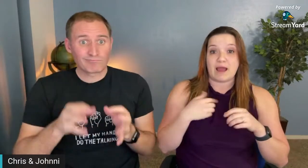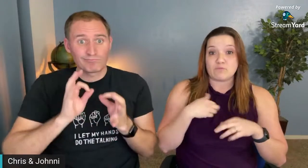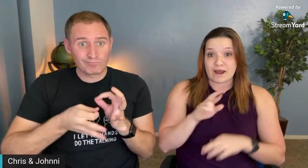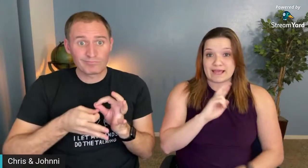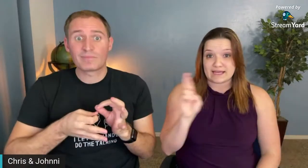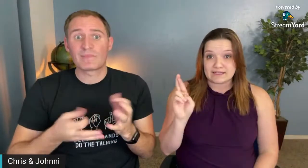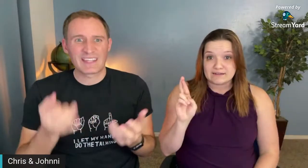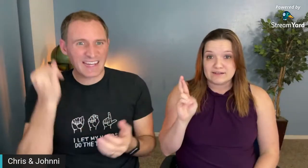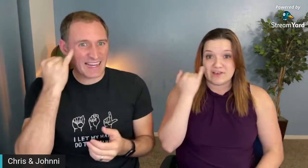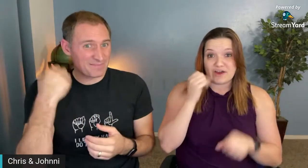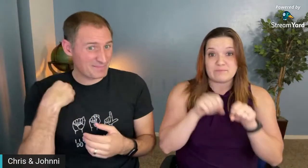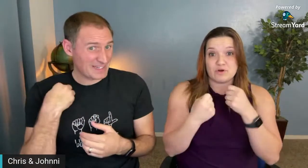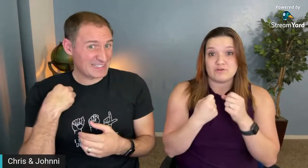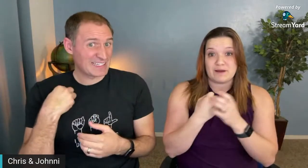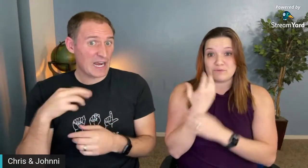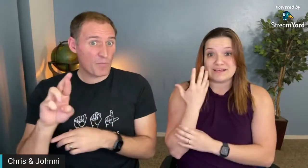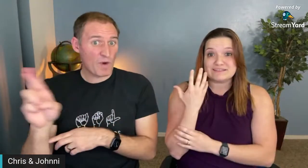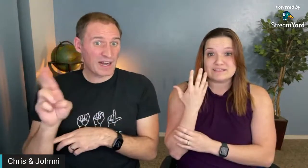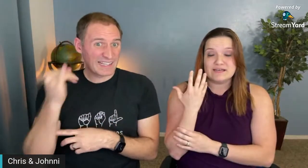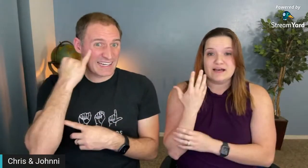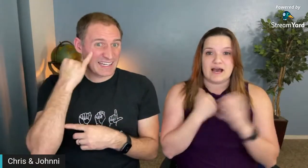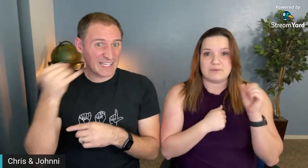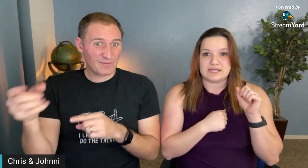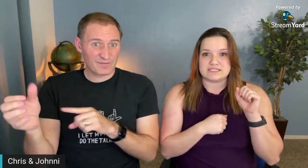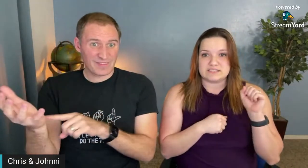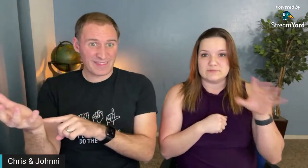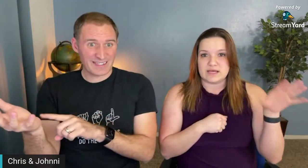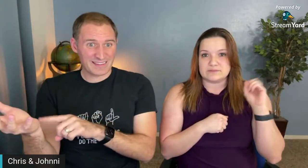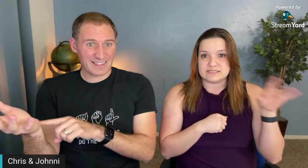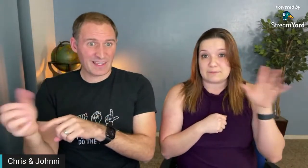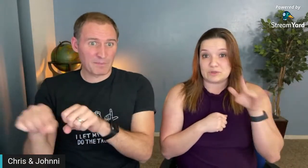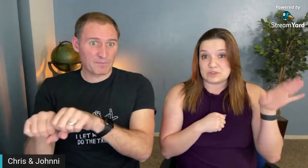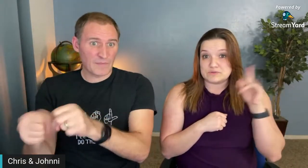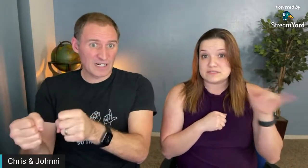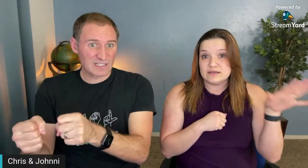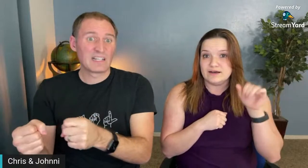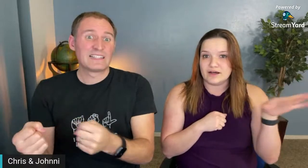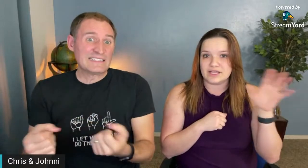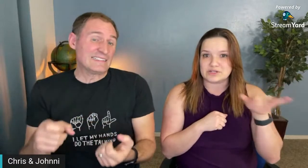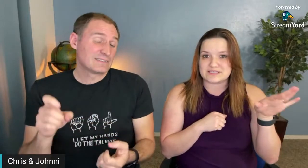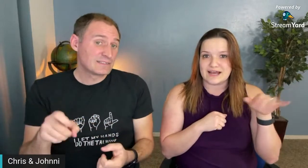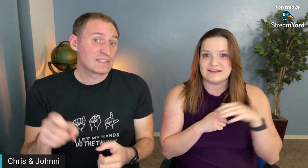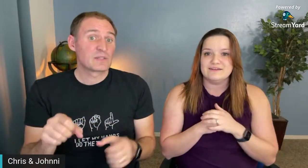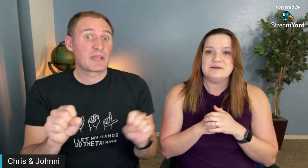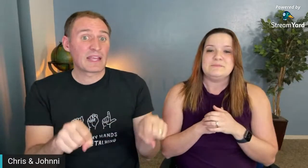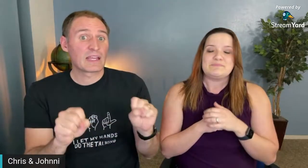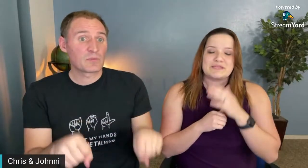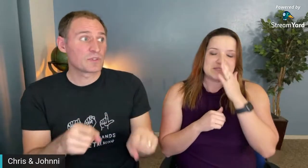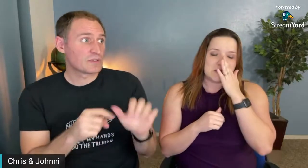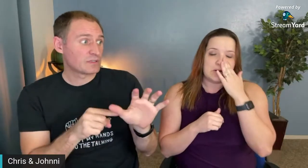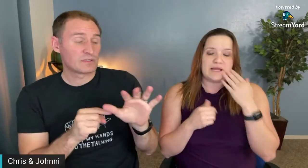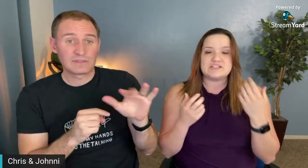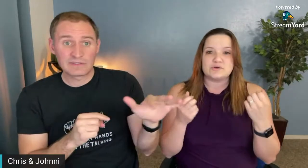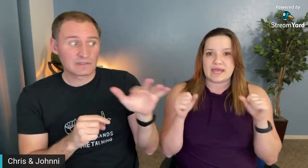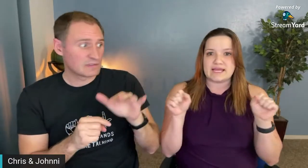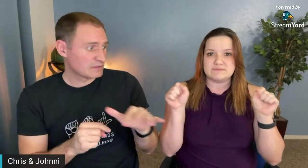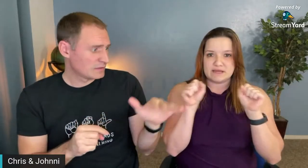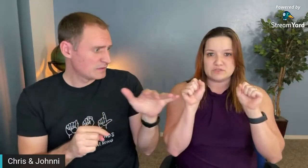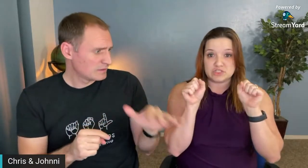I'm right-handed, if I broke my wrist, I would like to still be able to like produce on the other side. So it's okay to be able to do